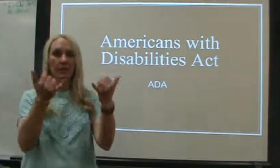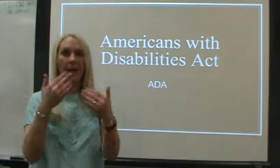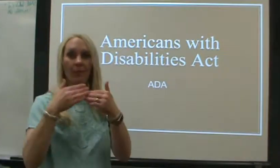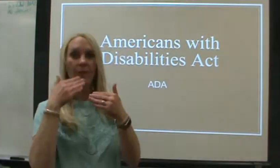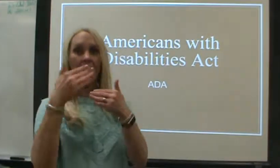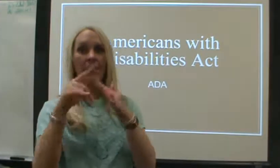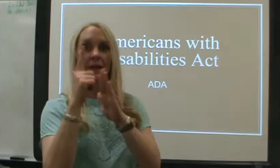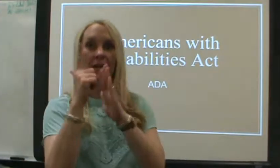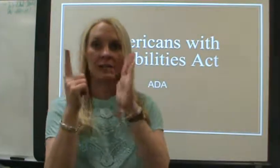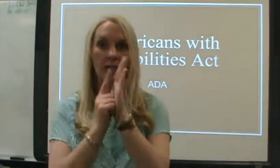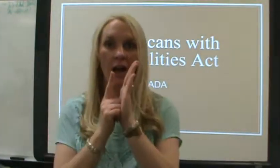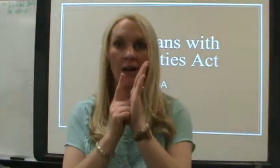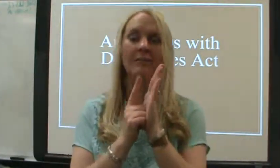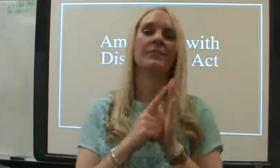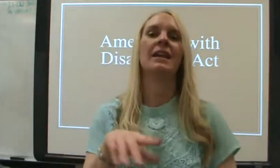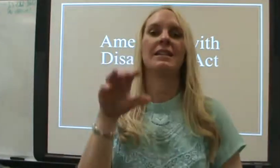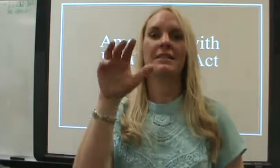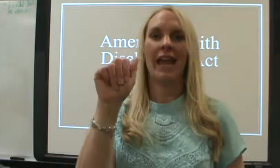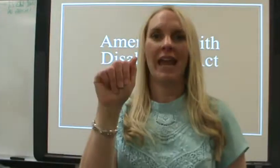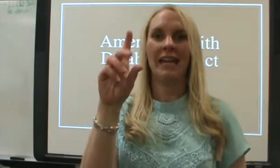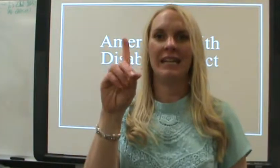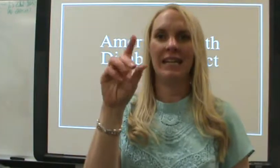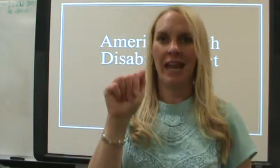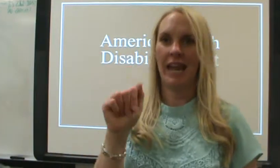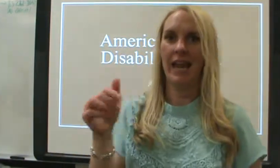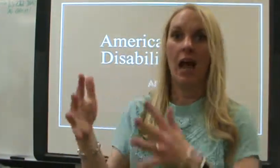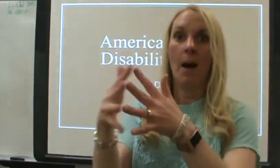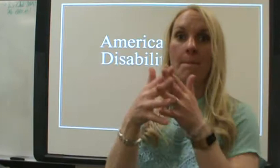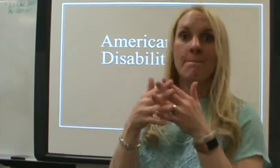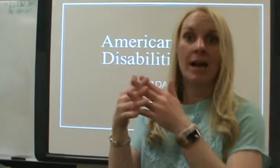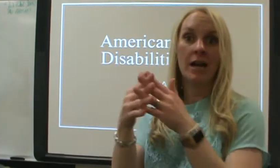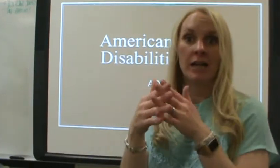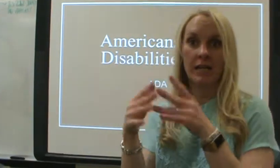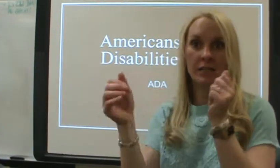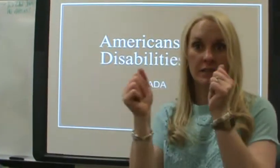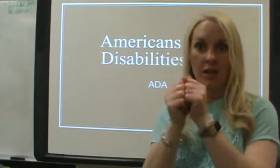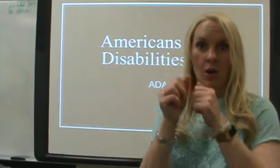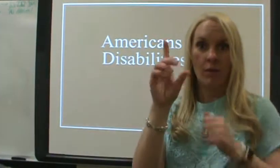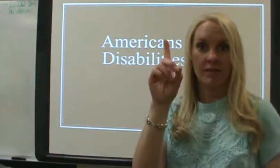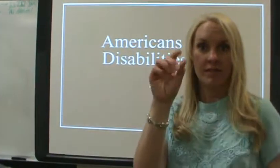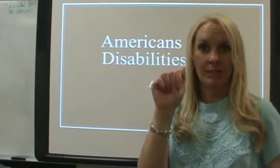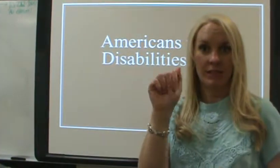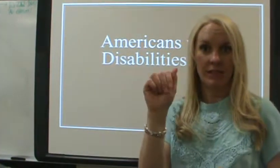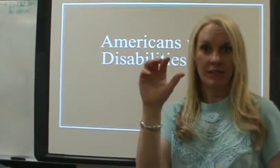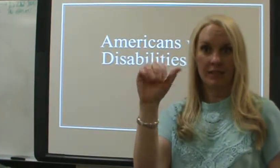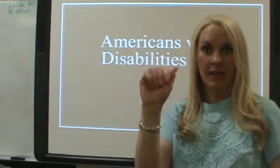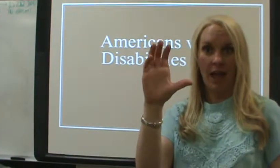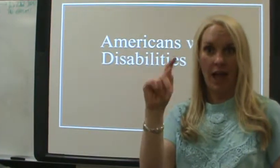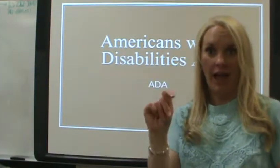Now, the next law is the ADA, Americans with Disabilities